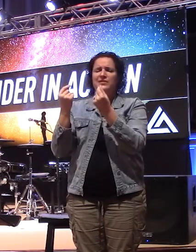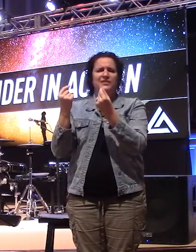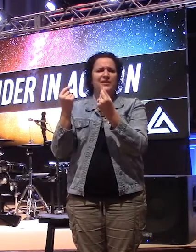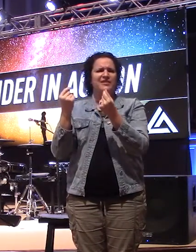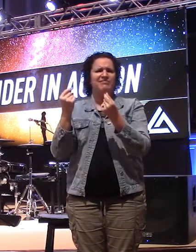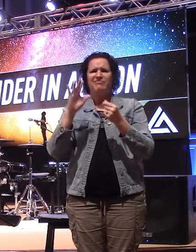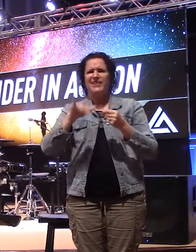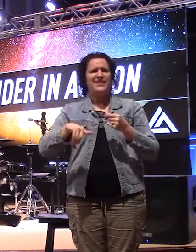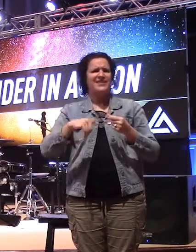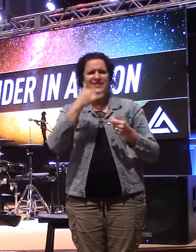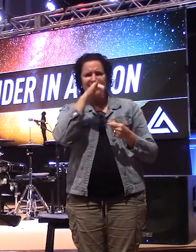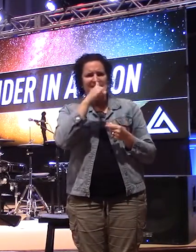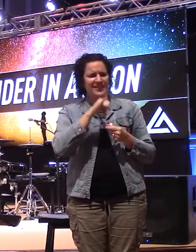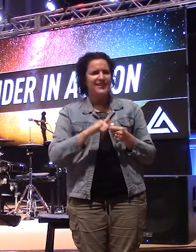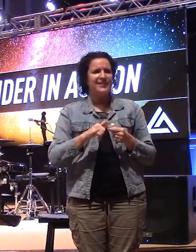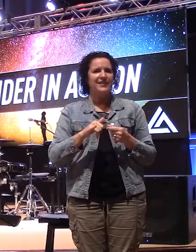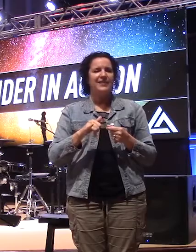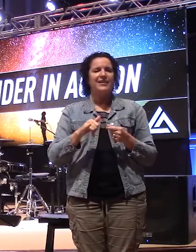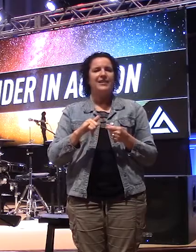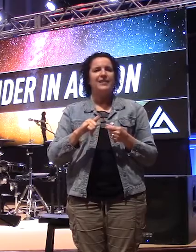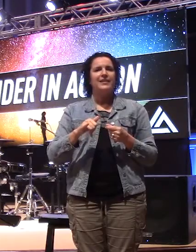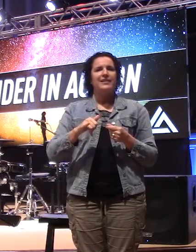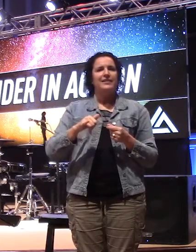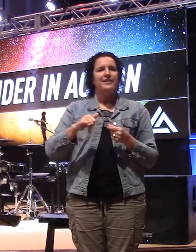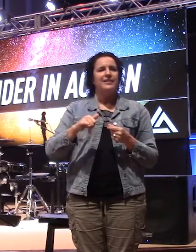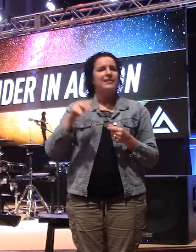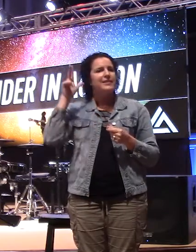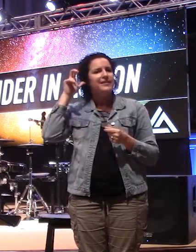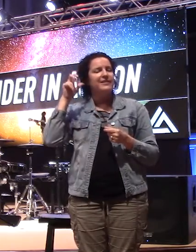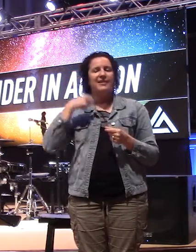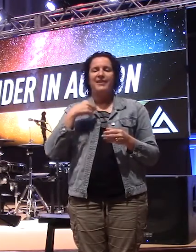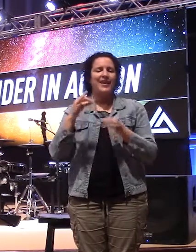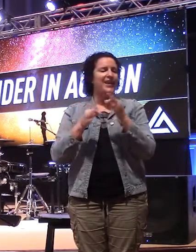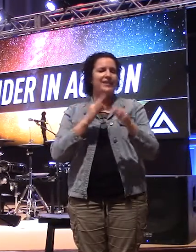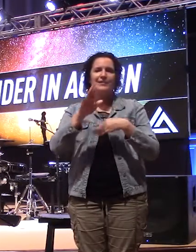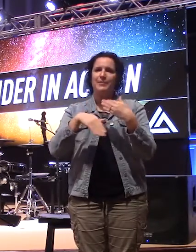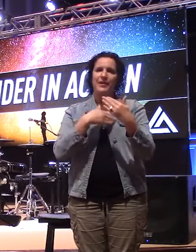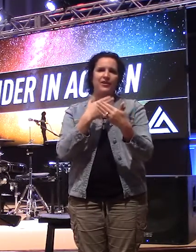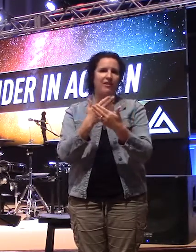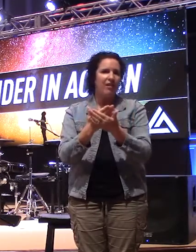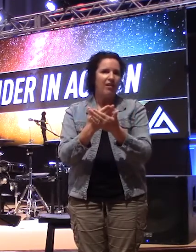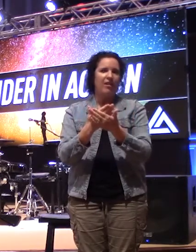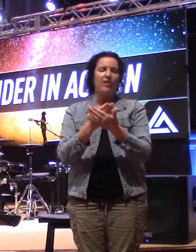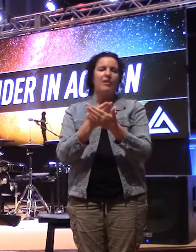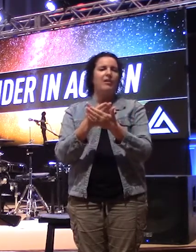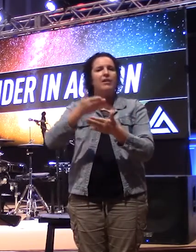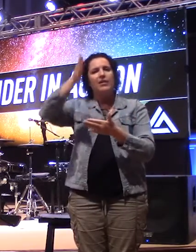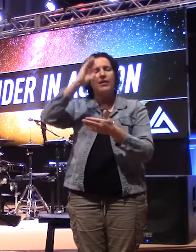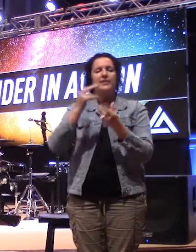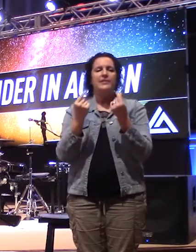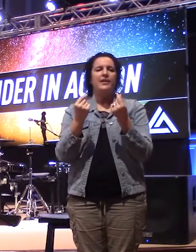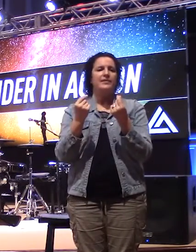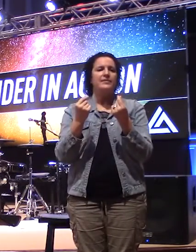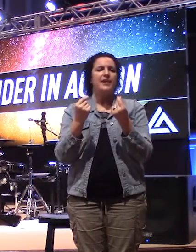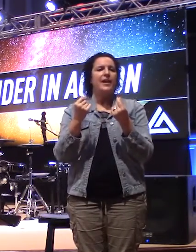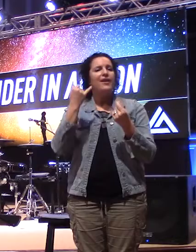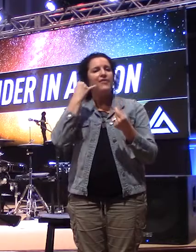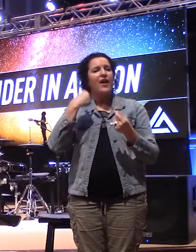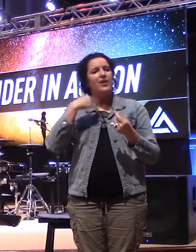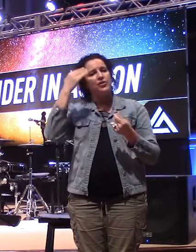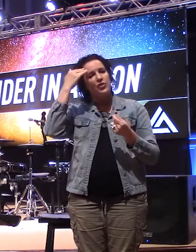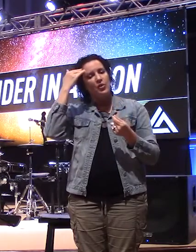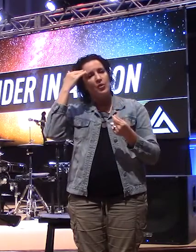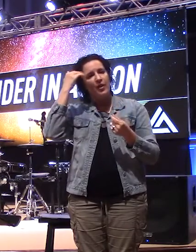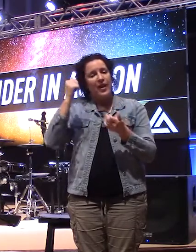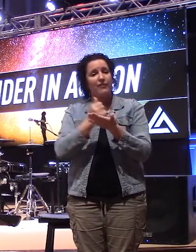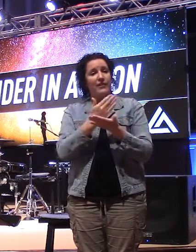ridiculous is that? Listen, I can't explain to you all that God does, but if I knew everything God knows, I would not